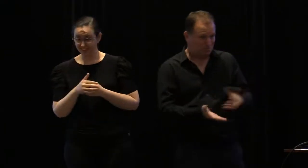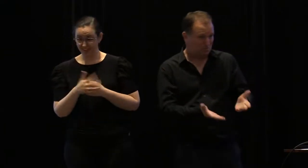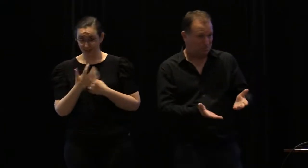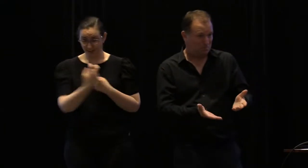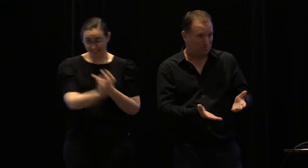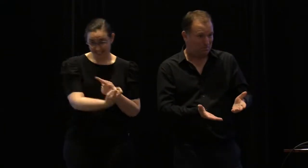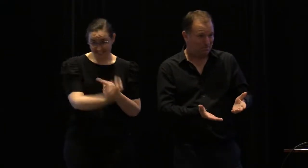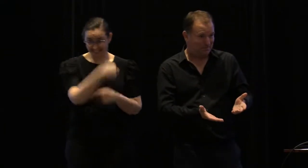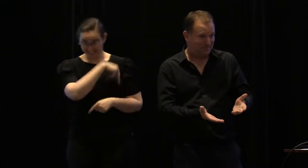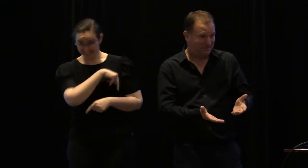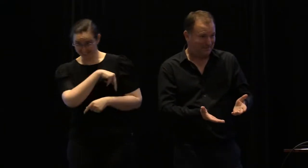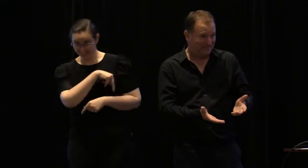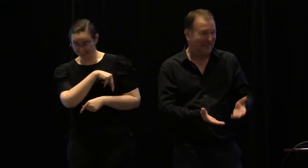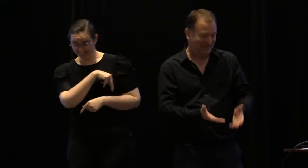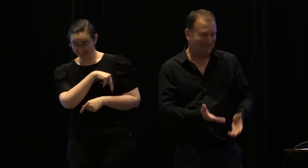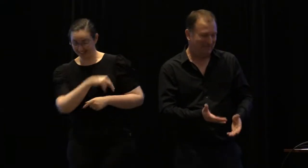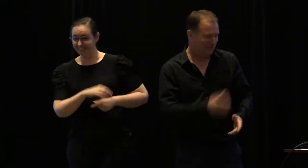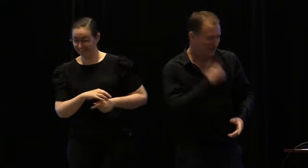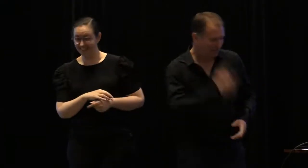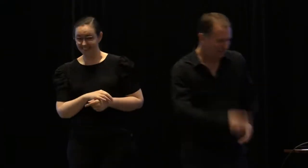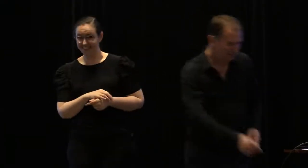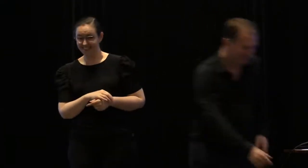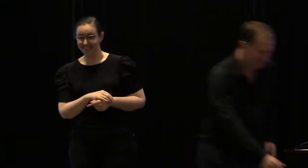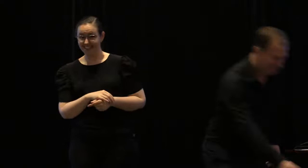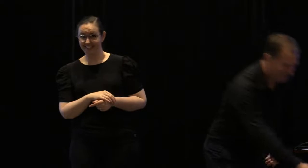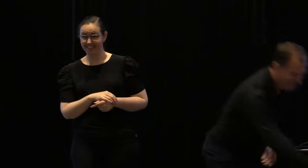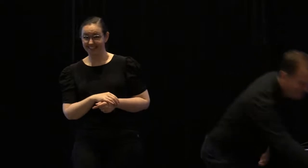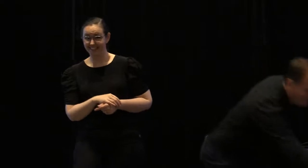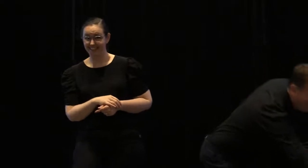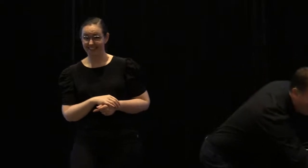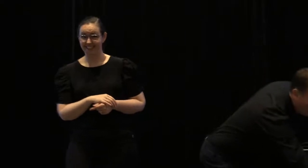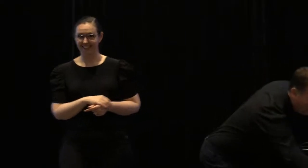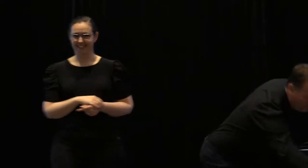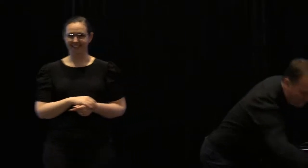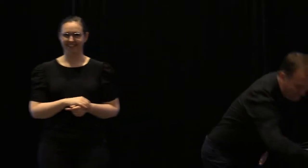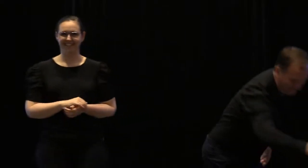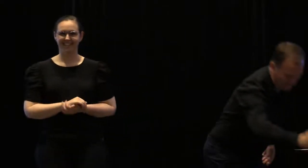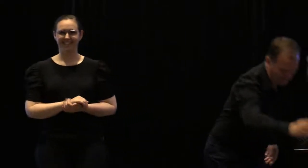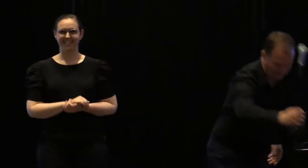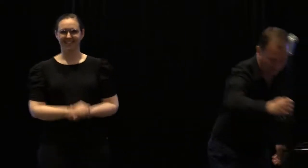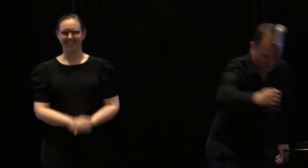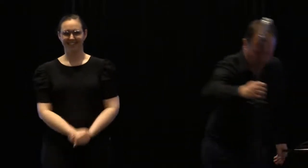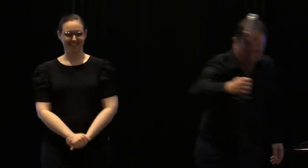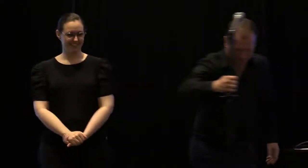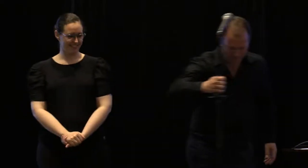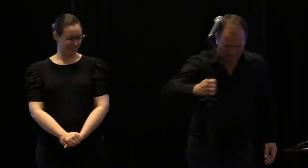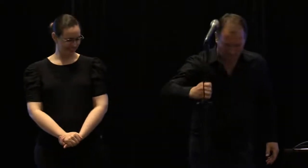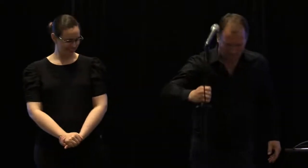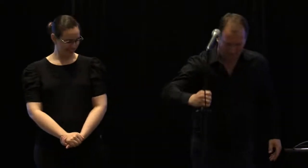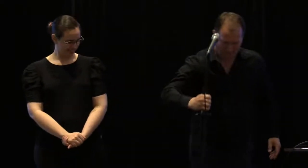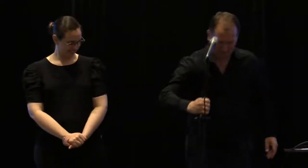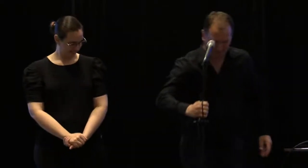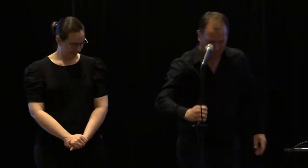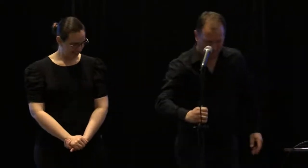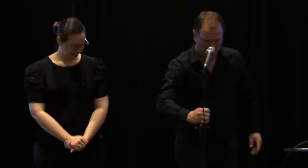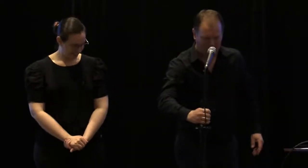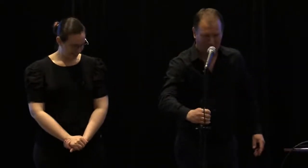want to say them from your seat or if you want to get up to the front. This wouldn't have been possible without you, so thank you so